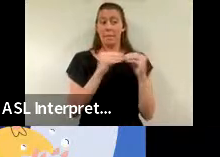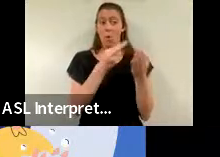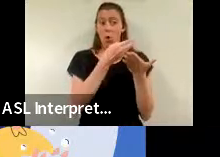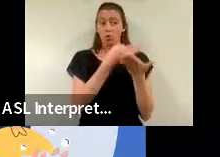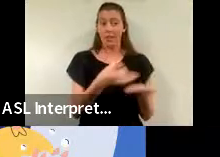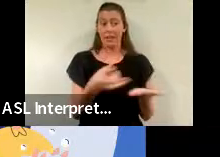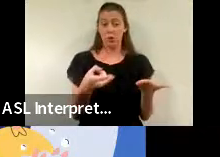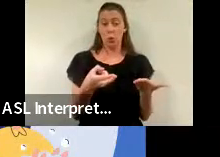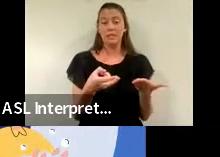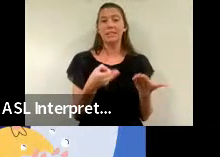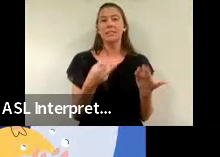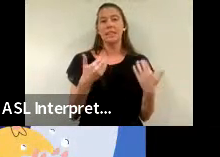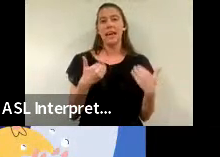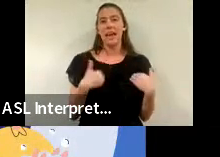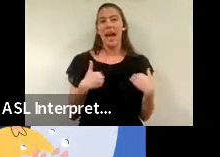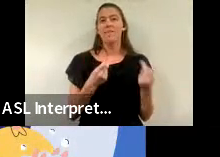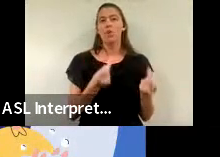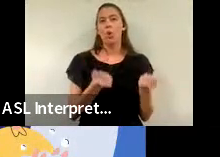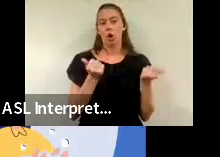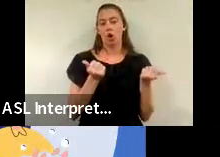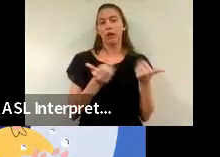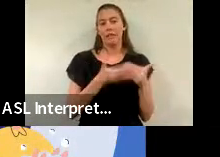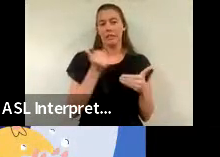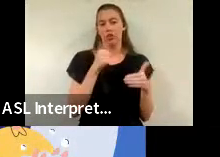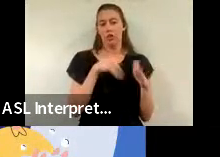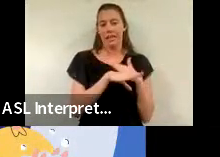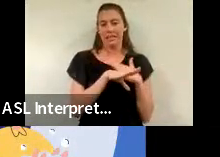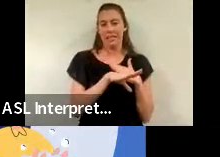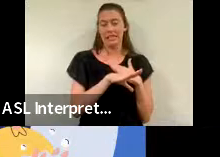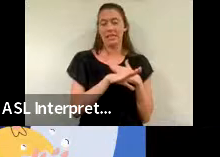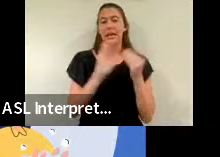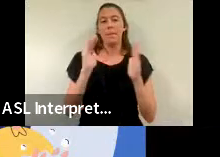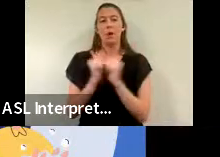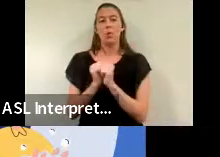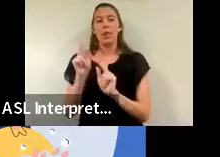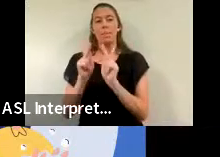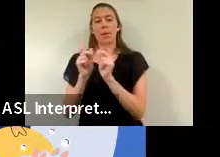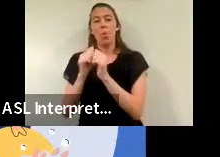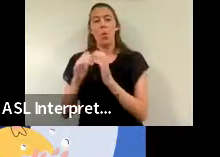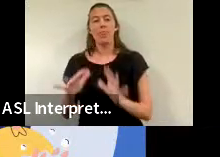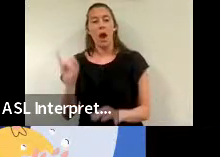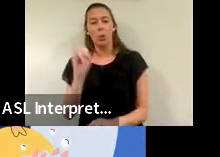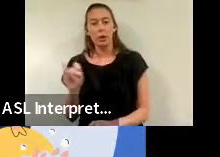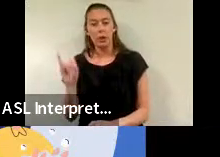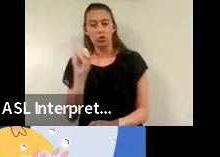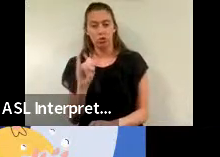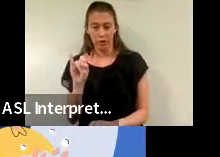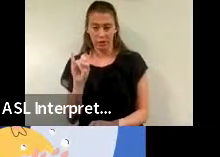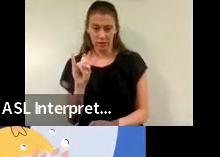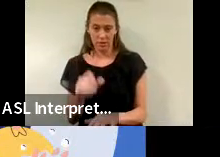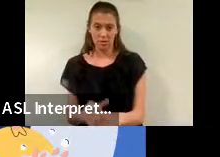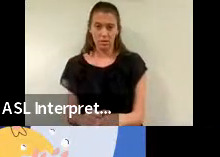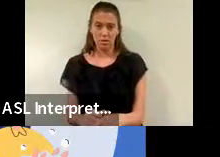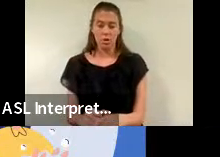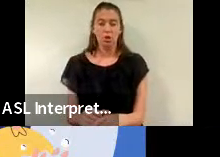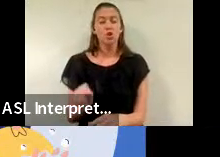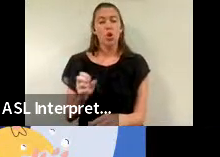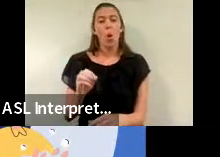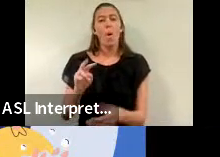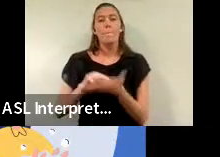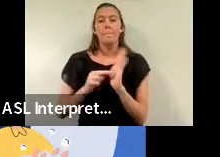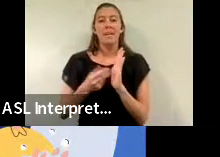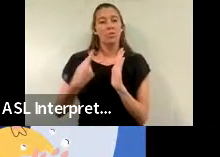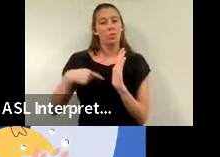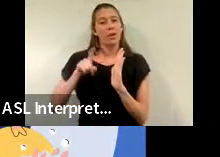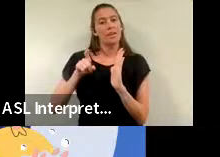were at the height of the emergency response. So we certainly have our work cut out for us to continue to drill down and make sure